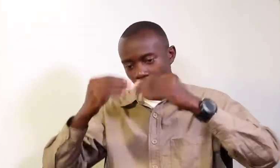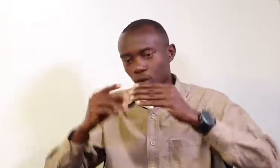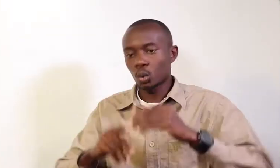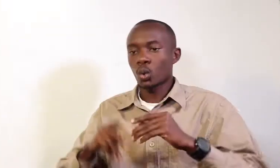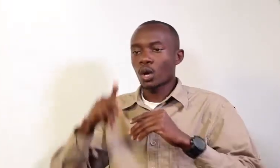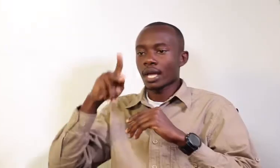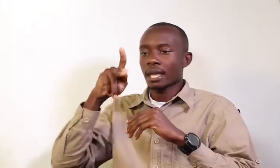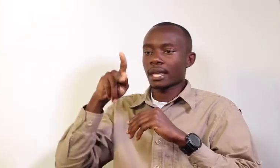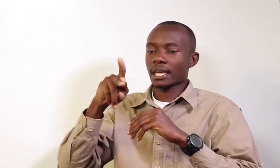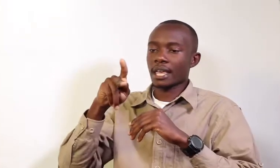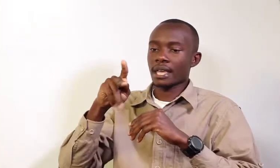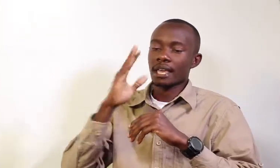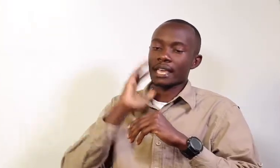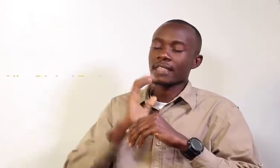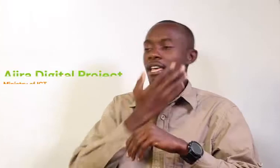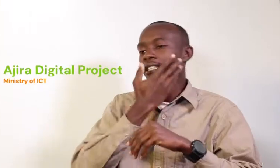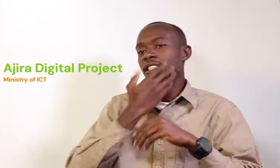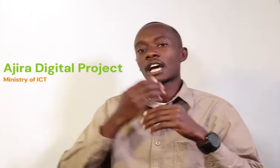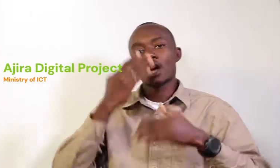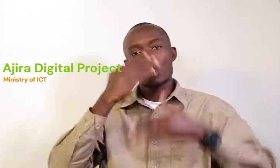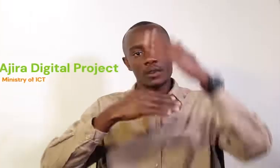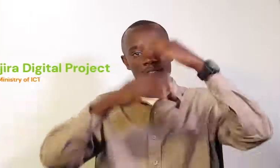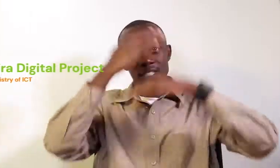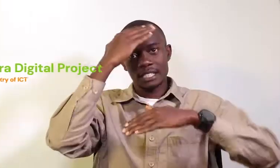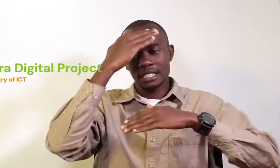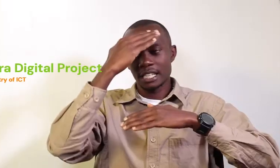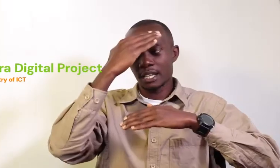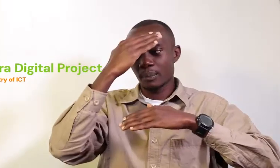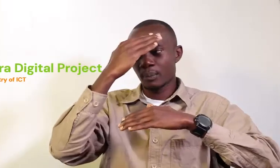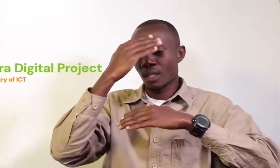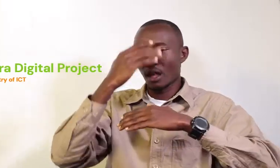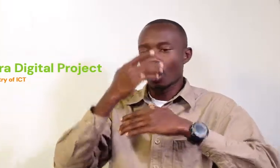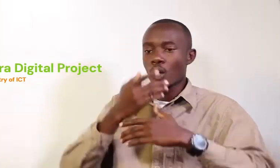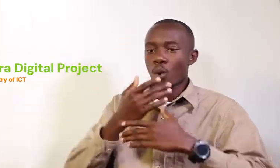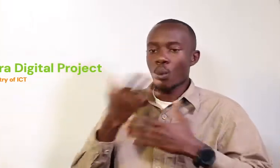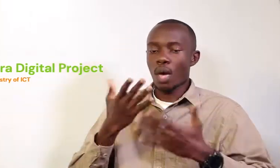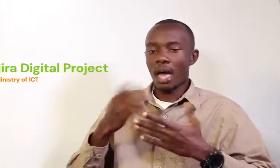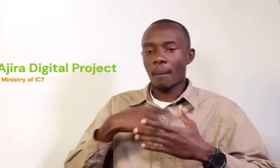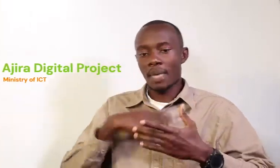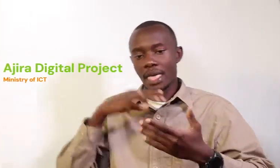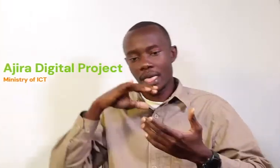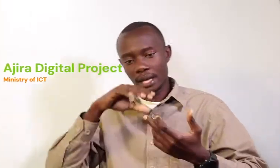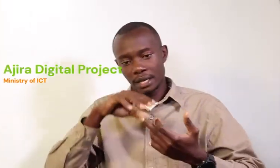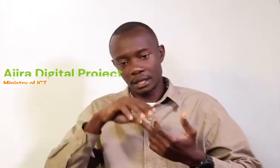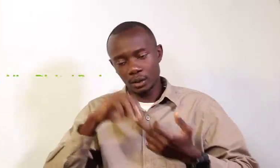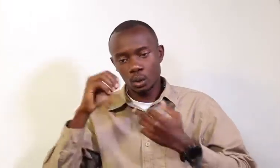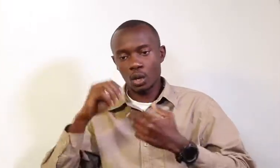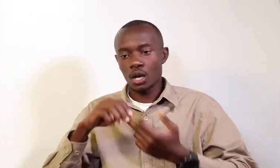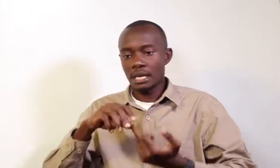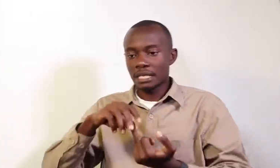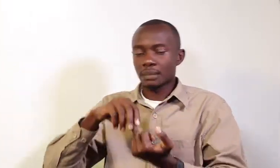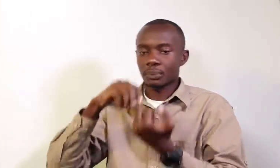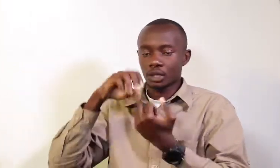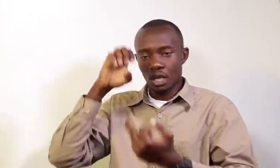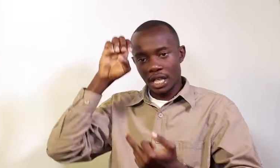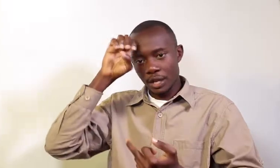I moved to Kenyatta University, where I studied special